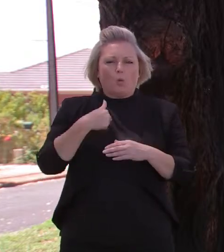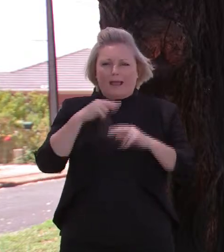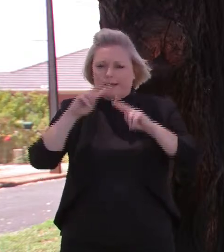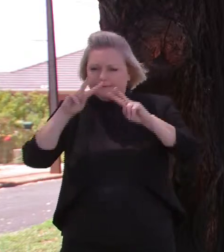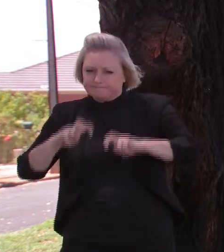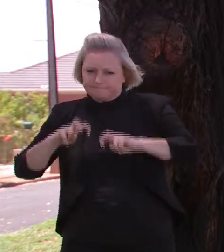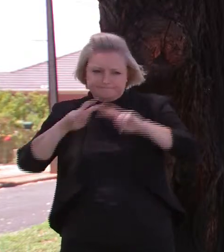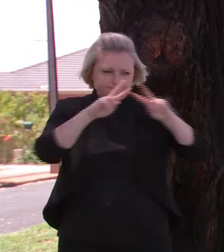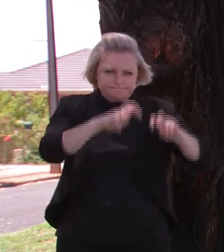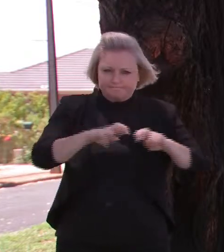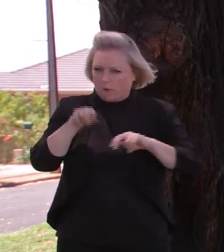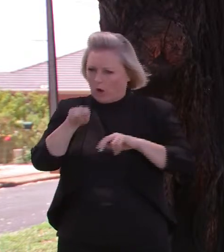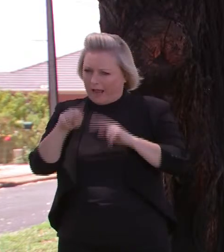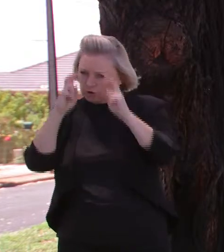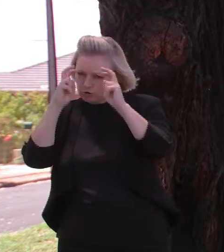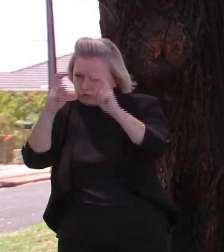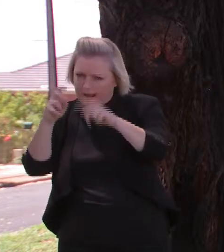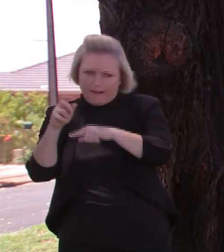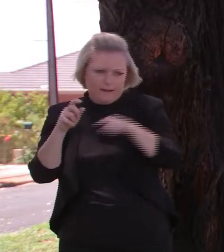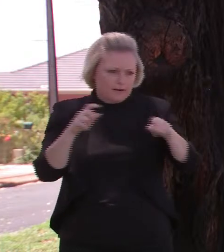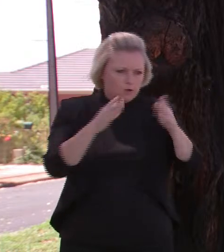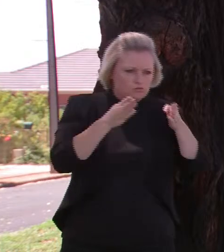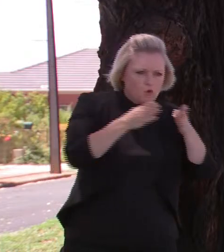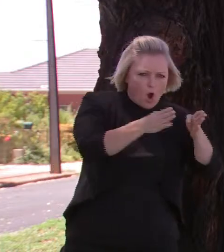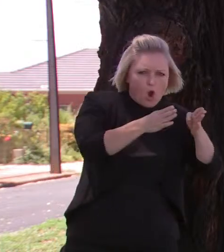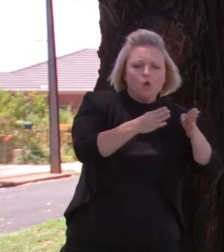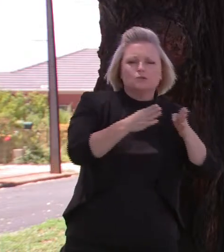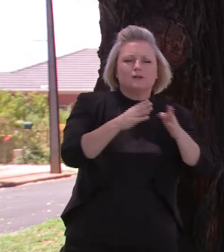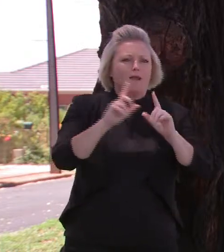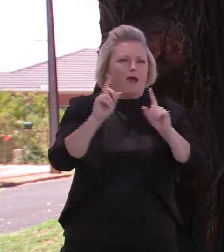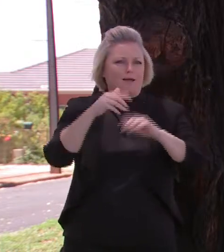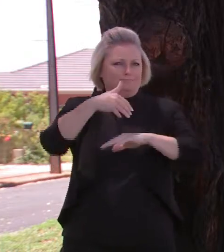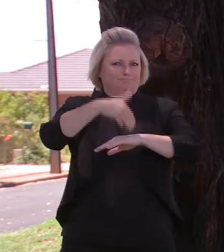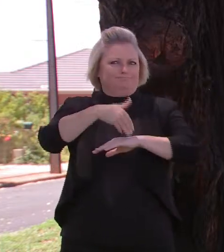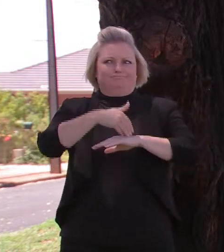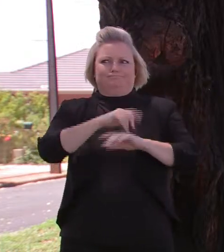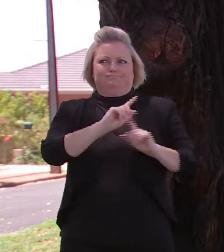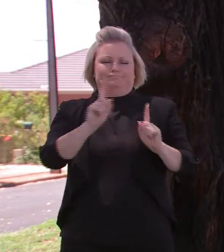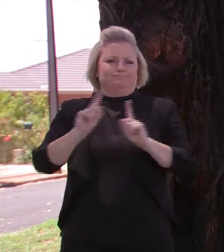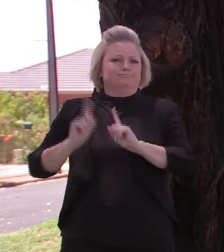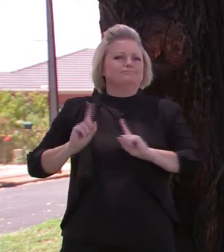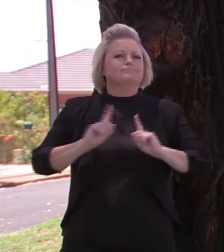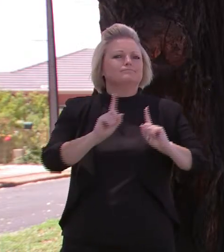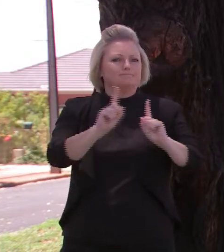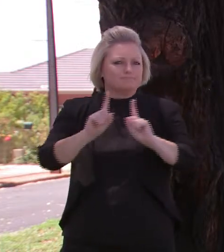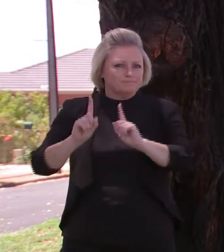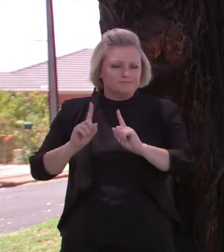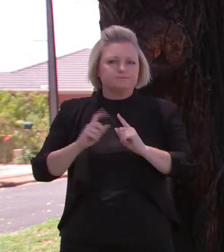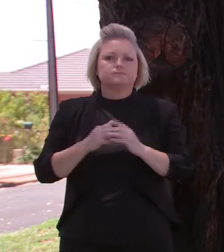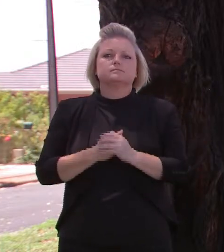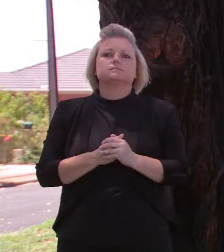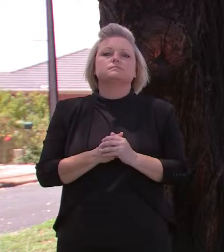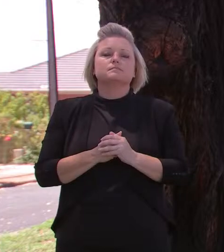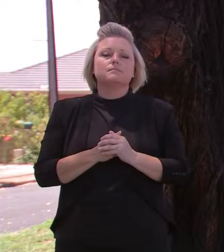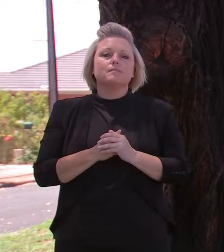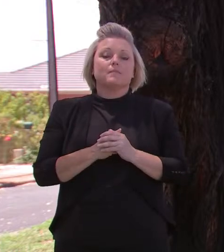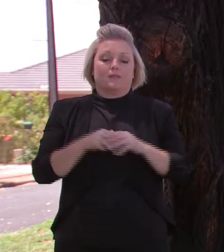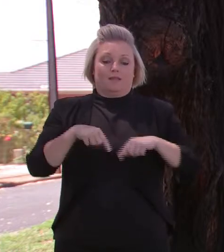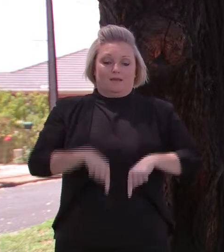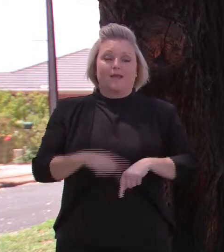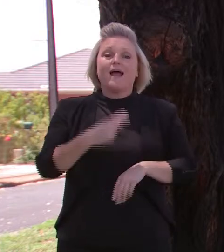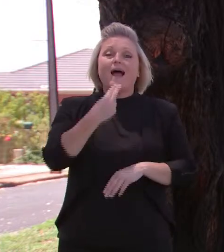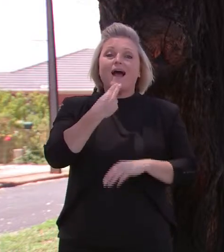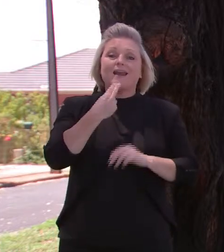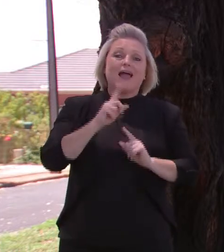terms of supplies coming into South Australia. So whilst it is a long way away from metropolitan Adelaide, it